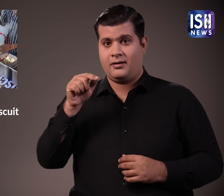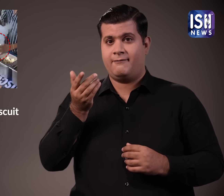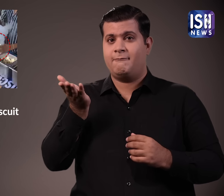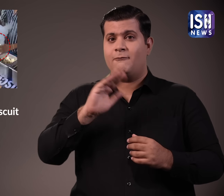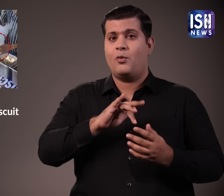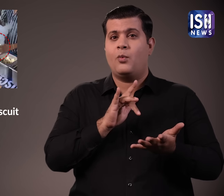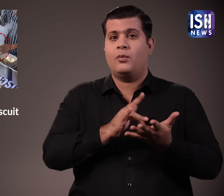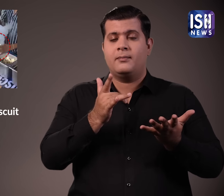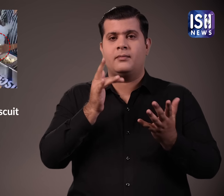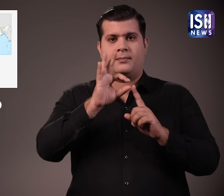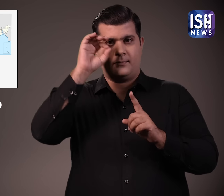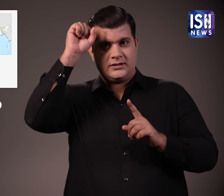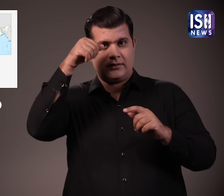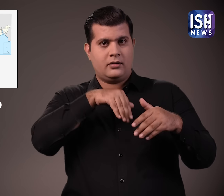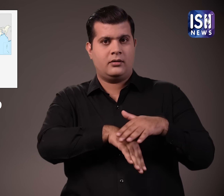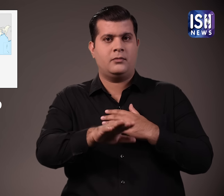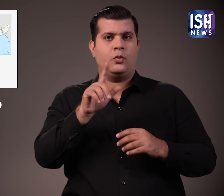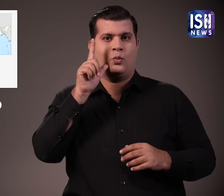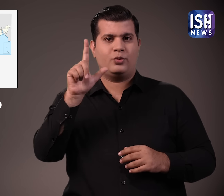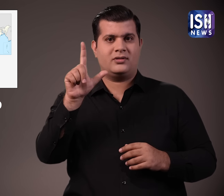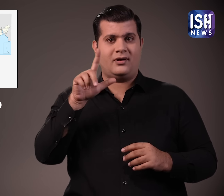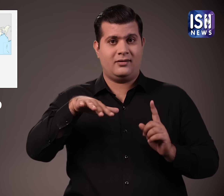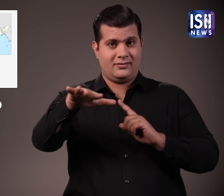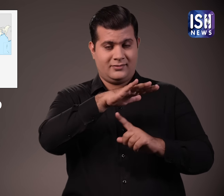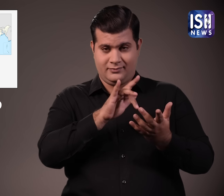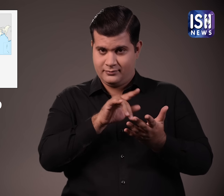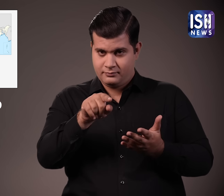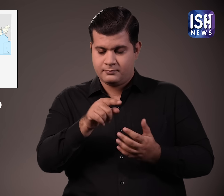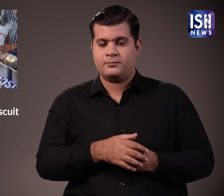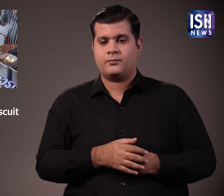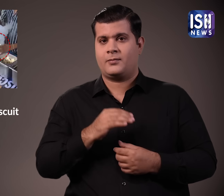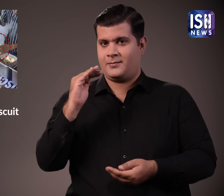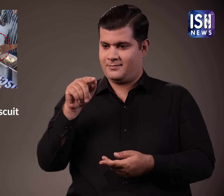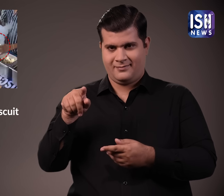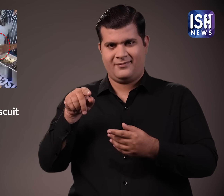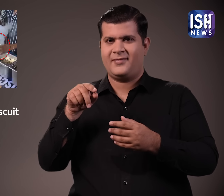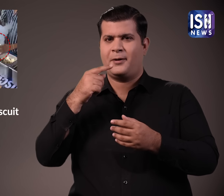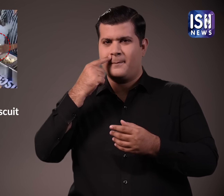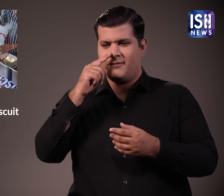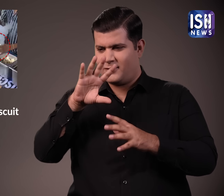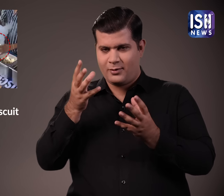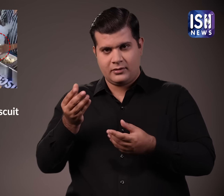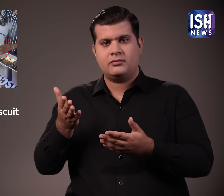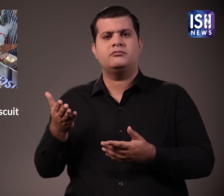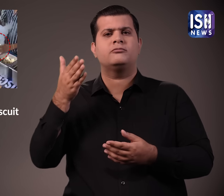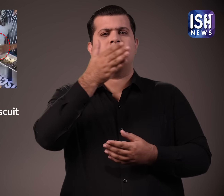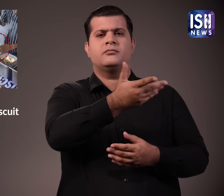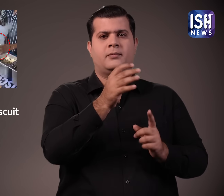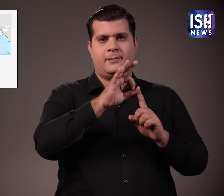A little girl from Punjab's Ludhyana along with her family